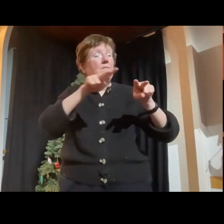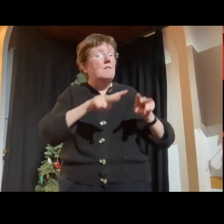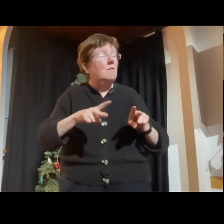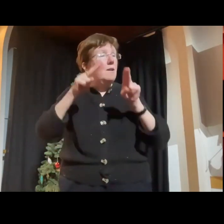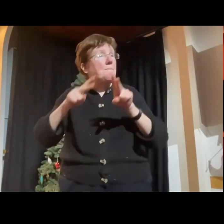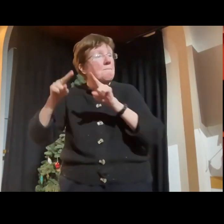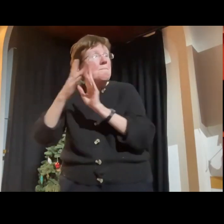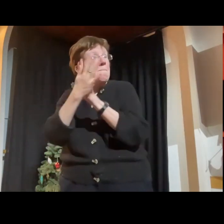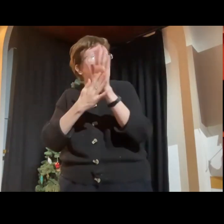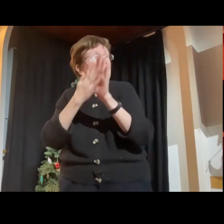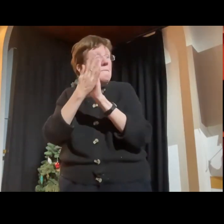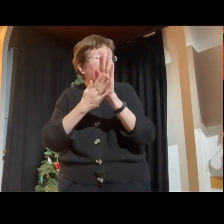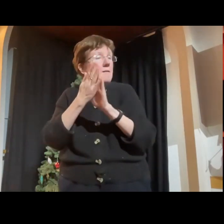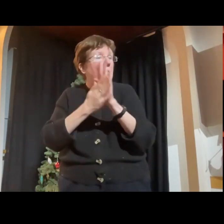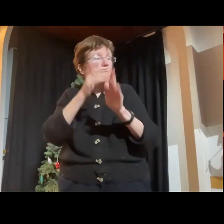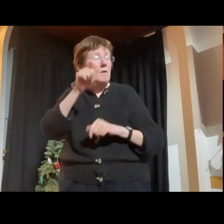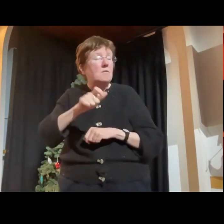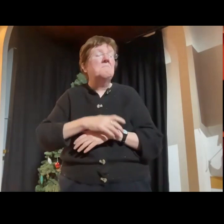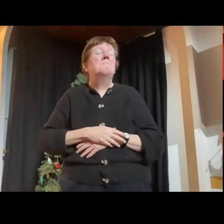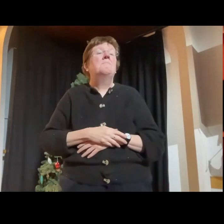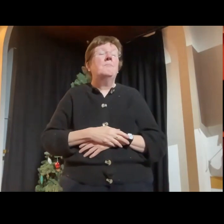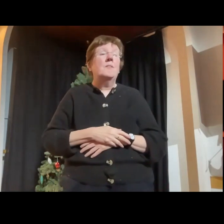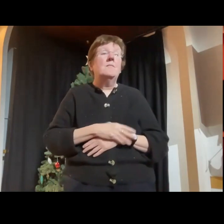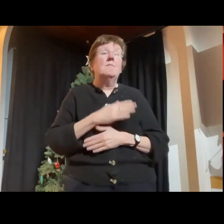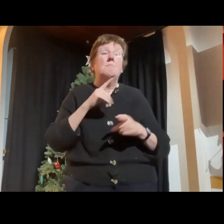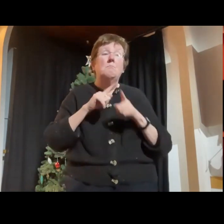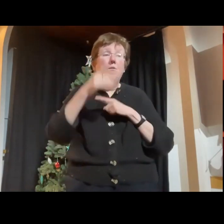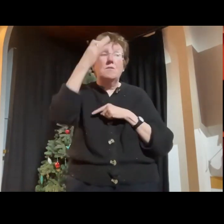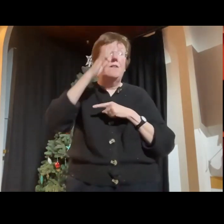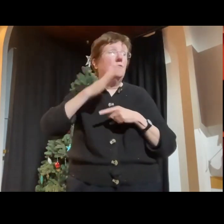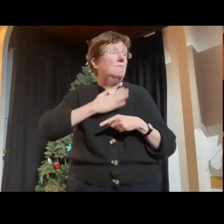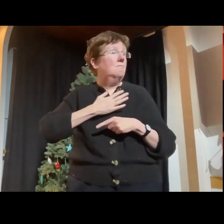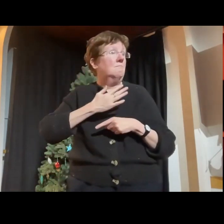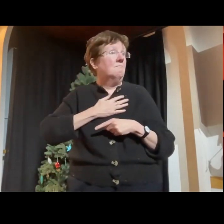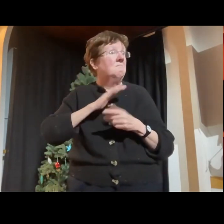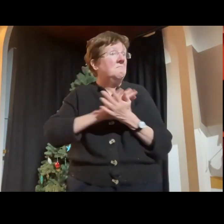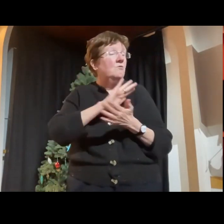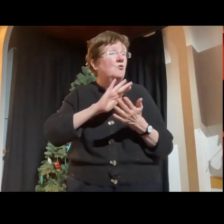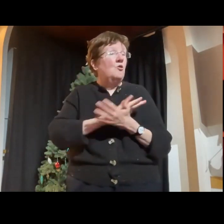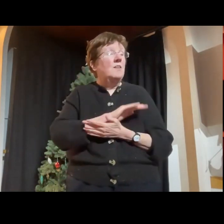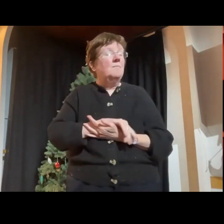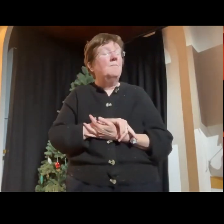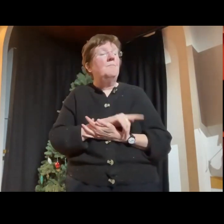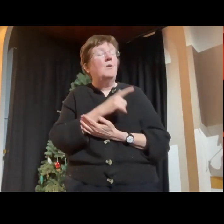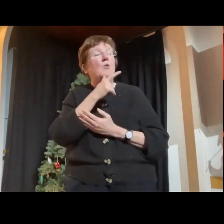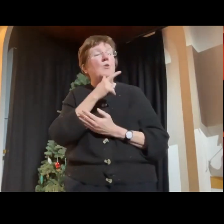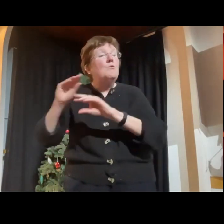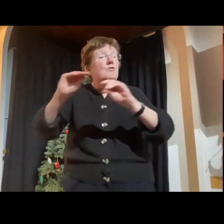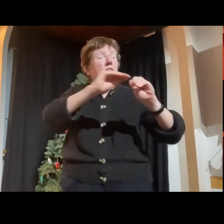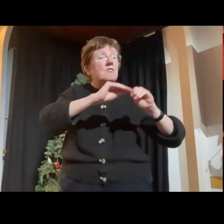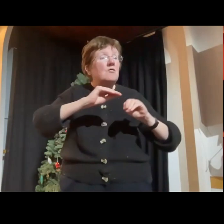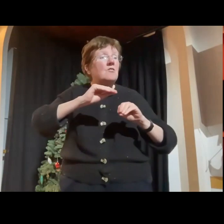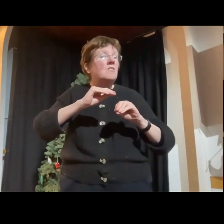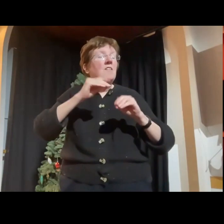schools. Schools up there have bought the pack. It includes signed video clips as well, and most councils really like that and enjoy